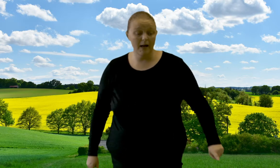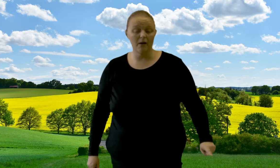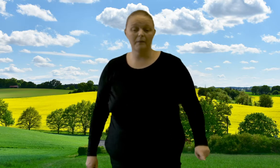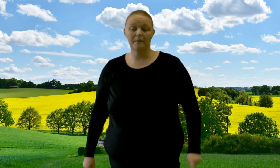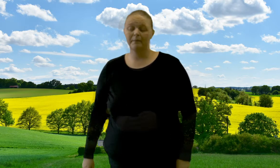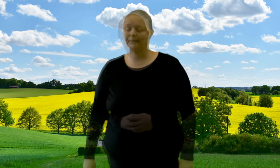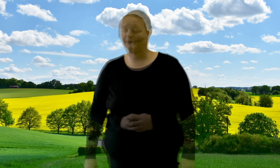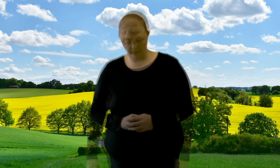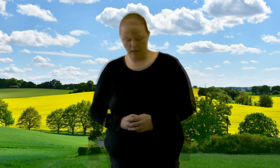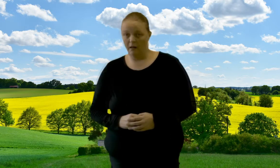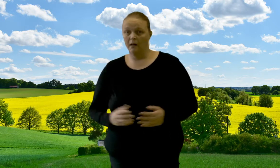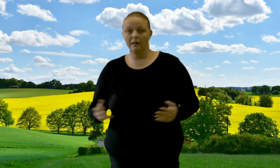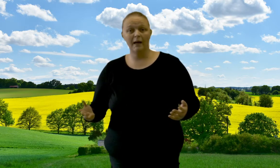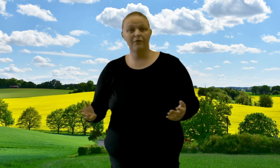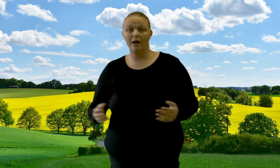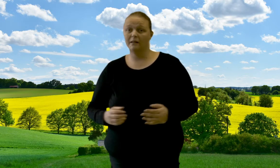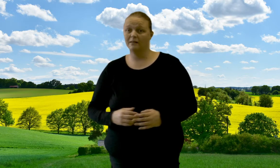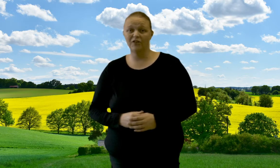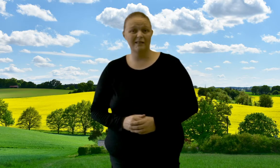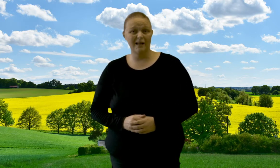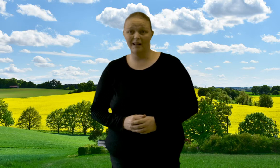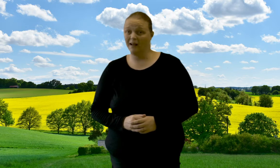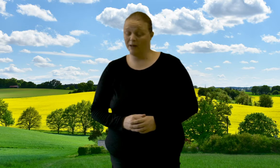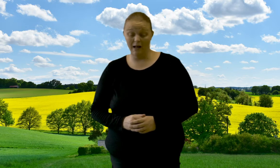about. That frog is just not coming out.